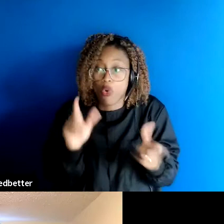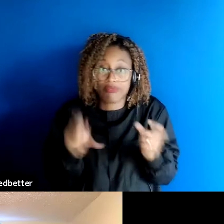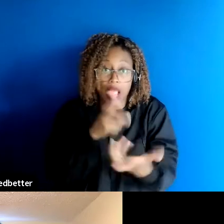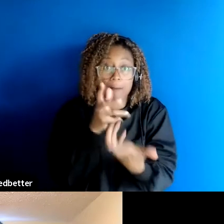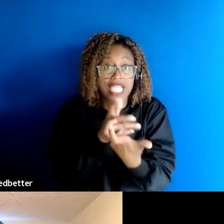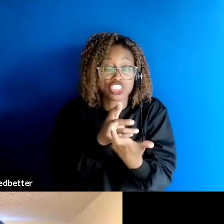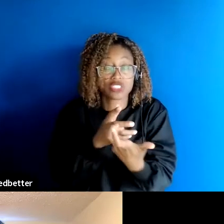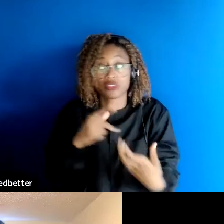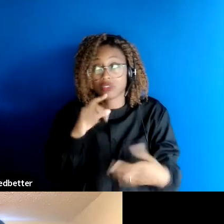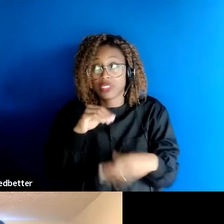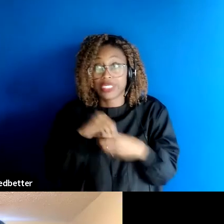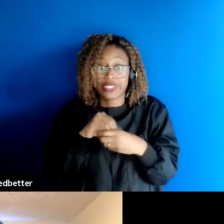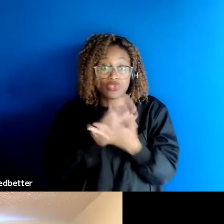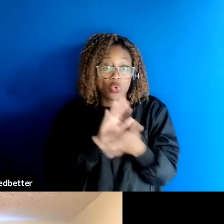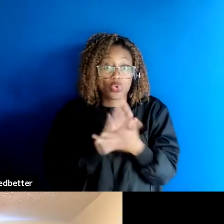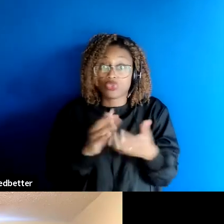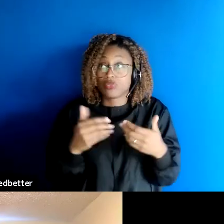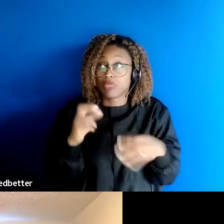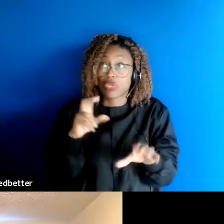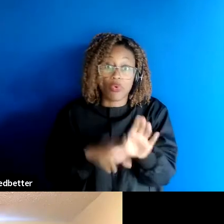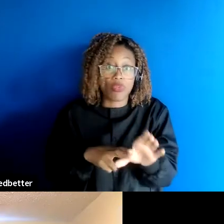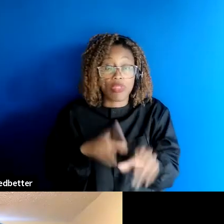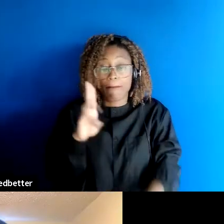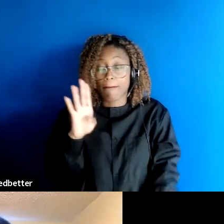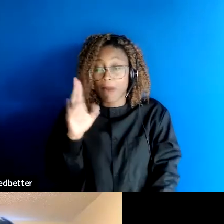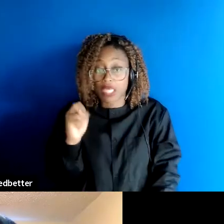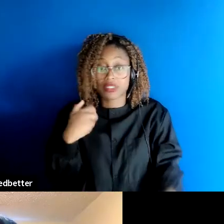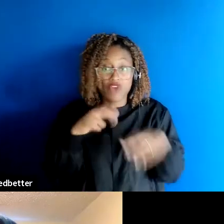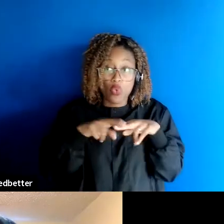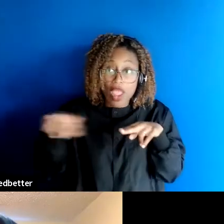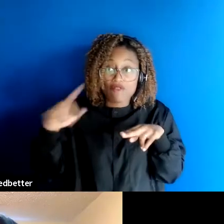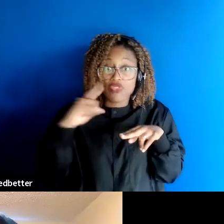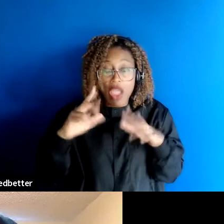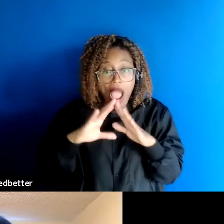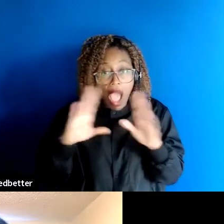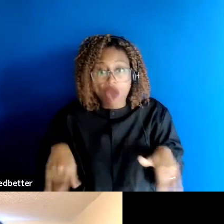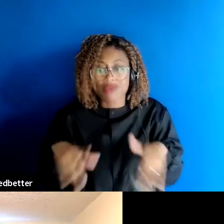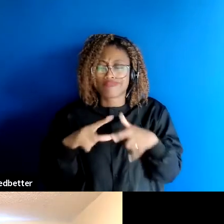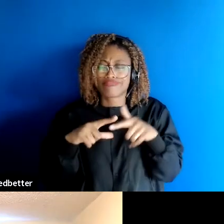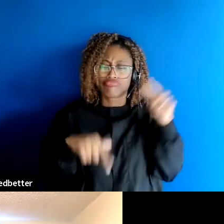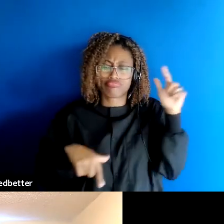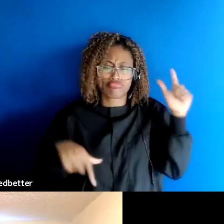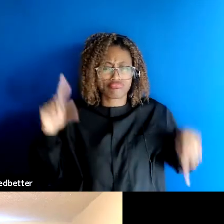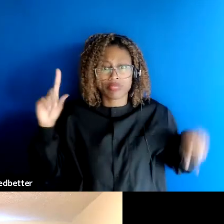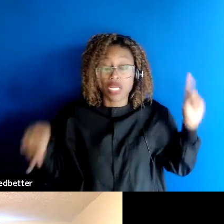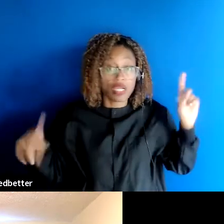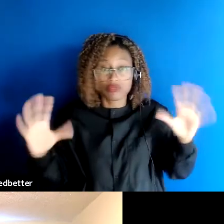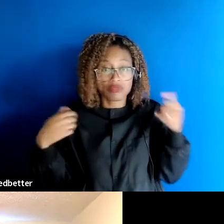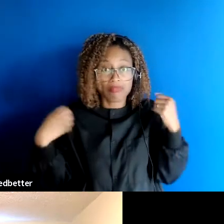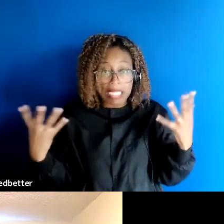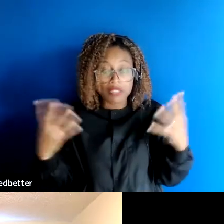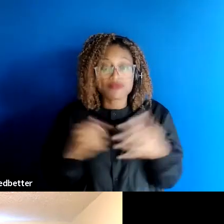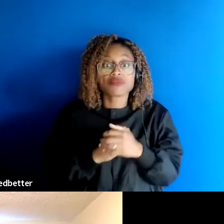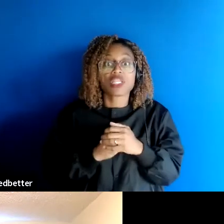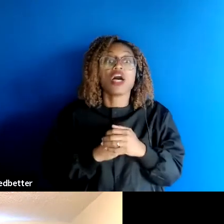the bus, to have a ramp for their house, anything like that. The reason why I say this is because some of these